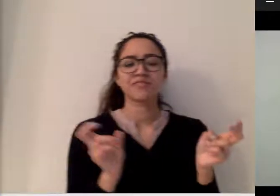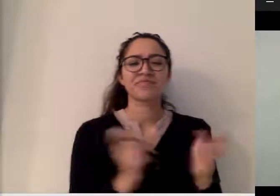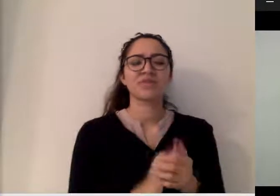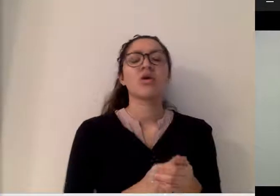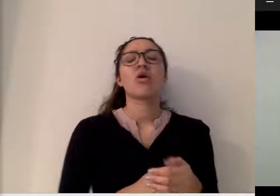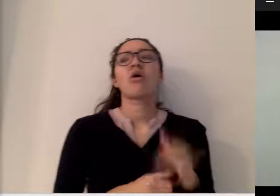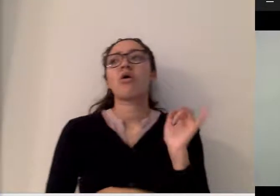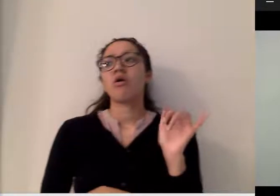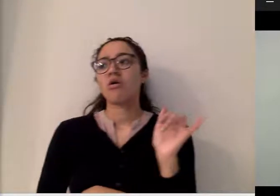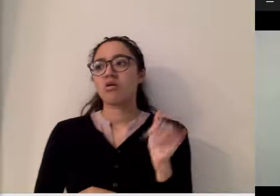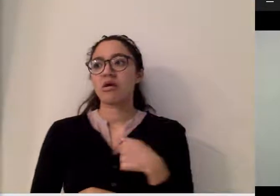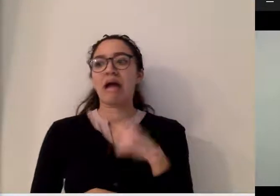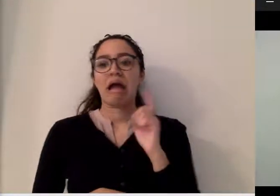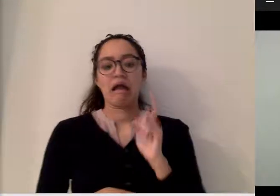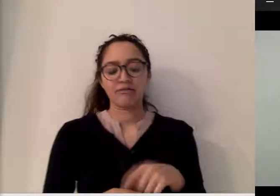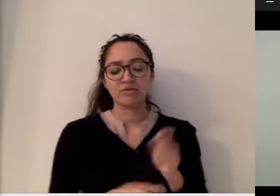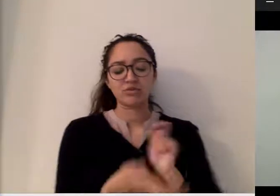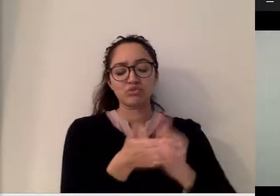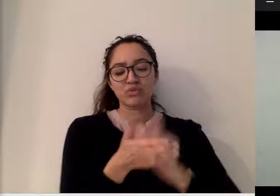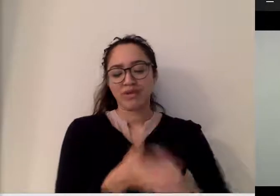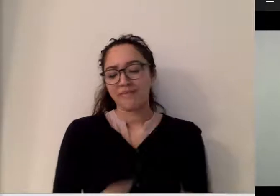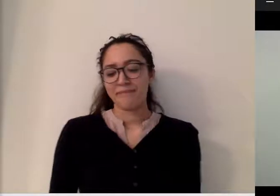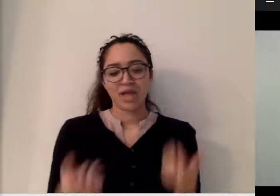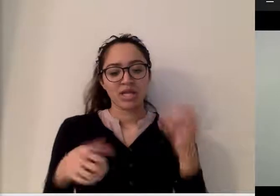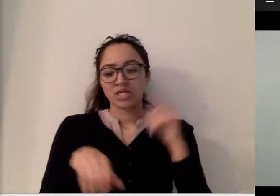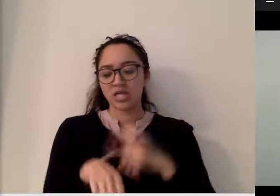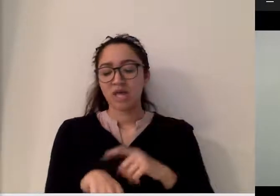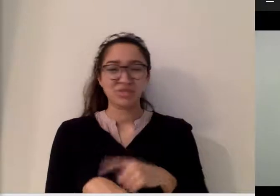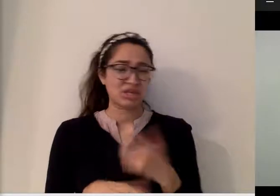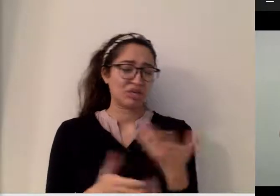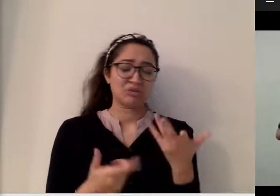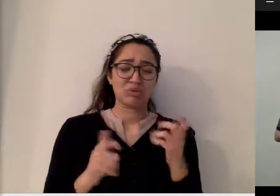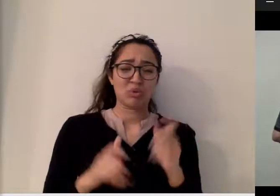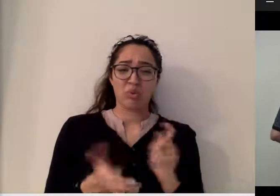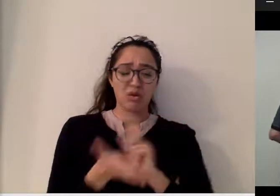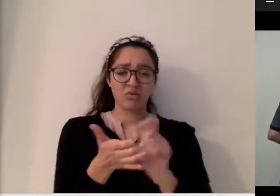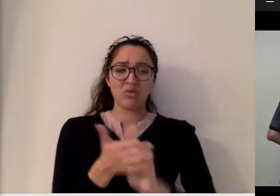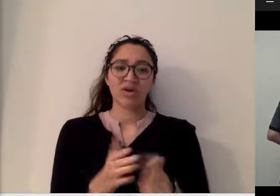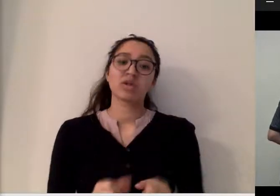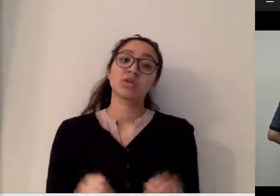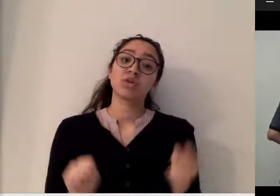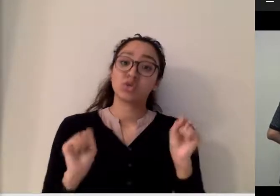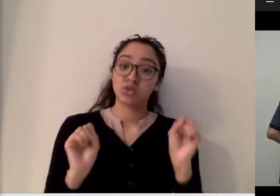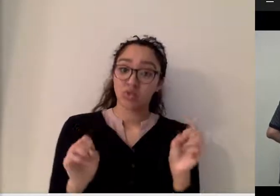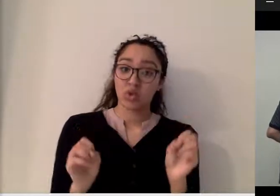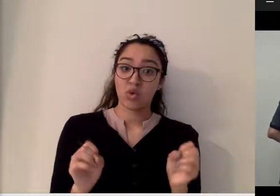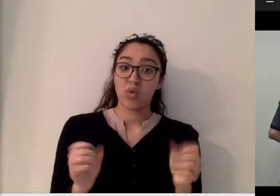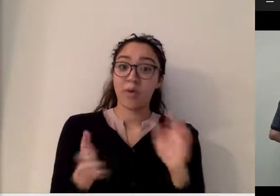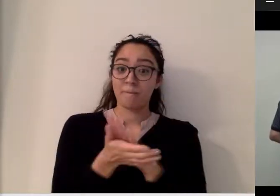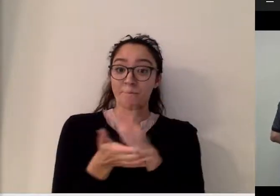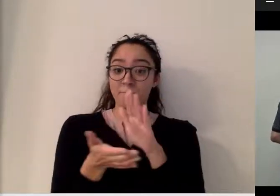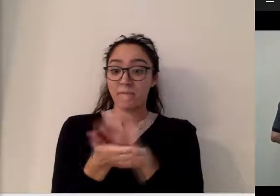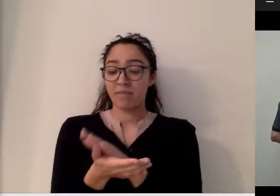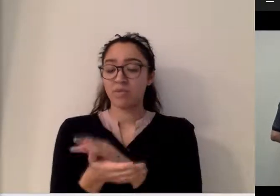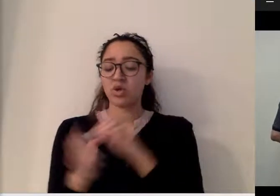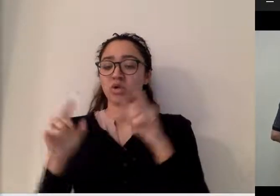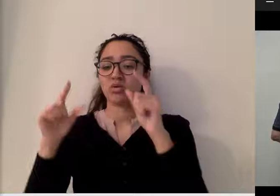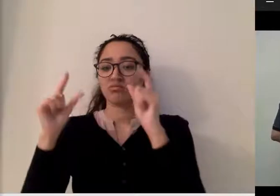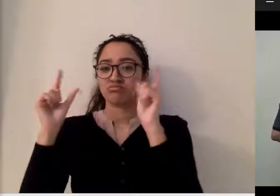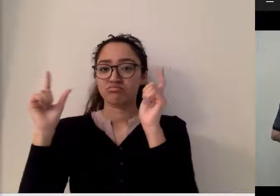going to have to write that word a lot, and I don't want to write it. So what they do is they find a sheet of paper, they write the